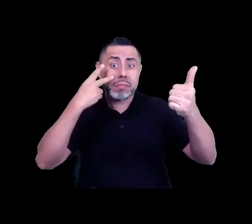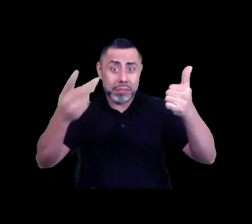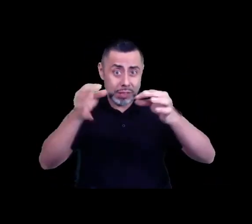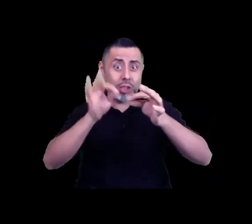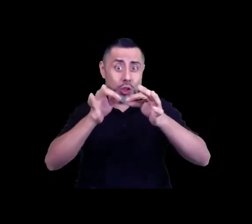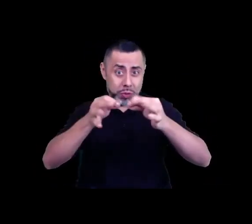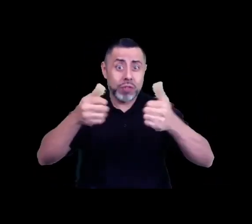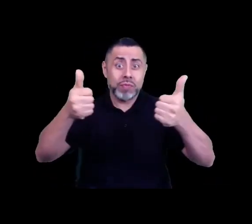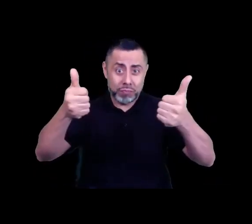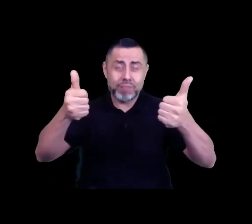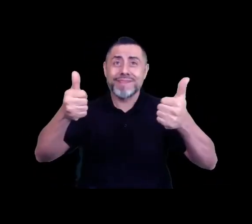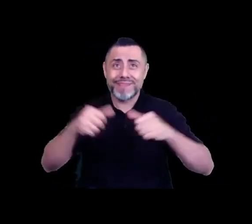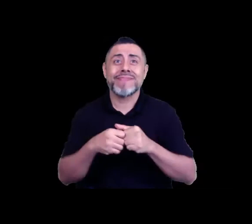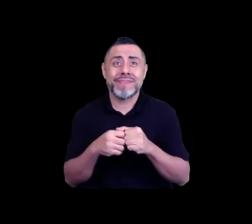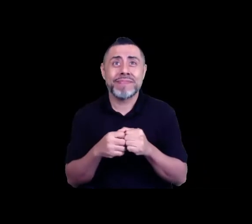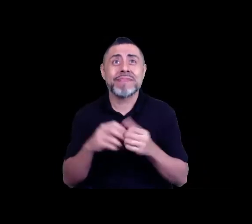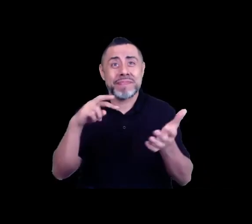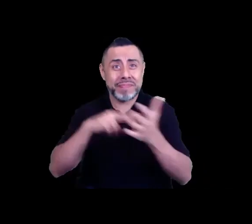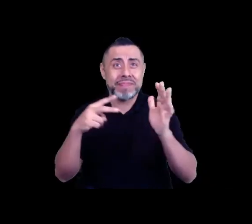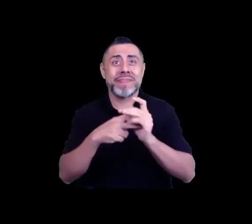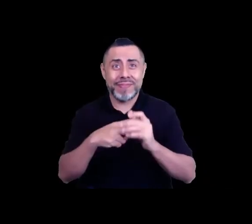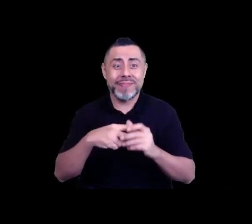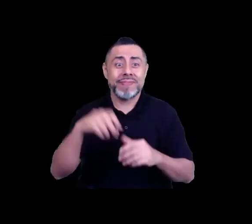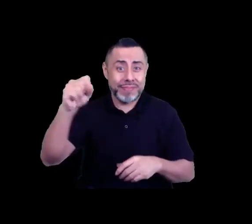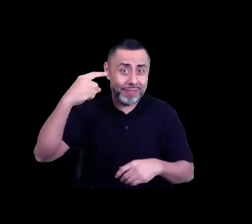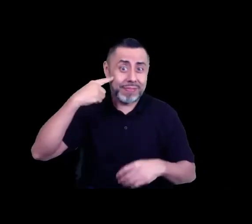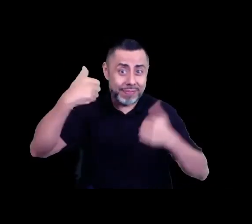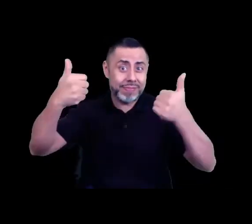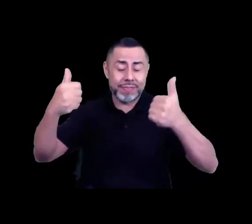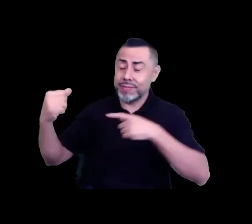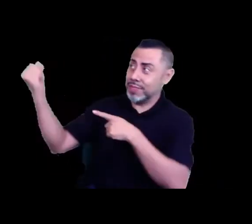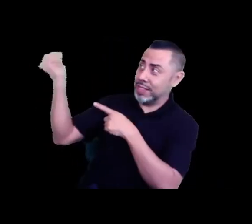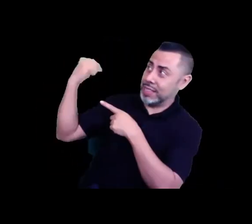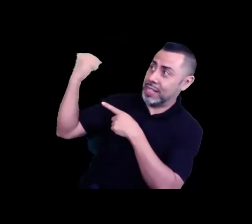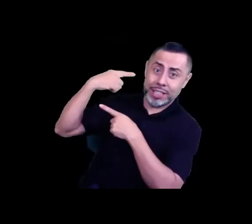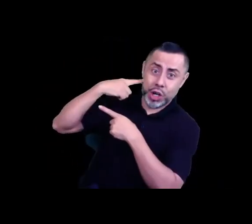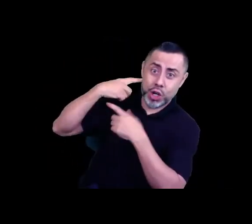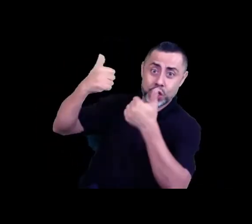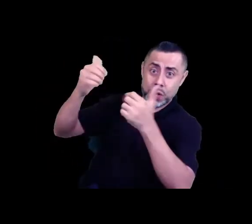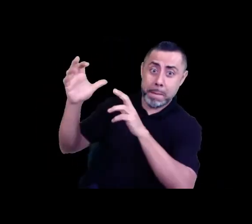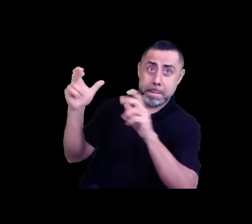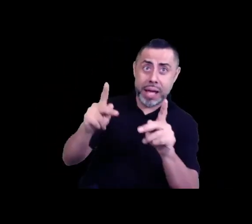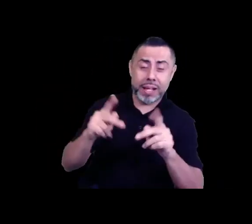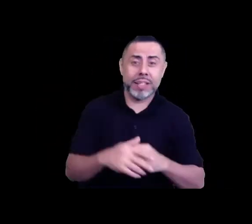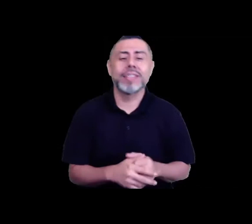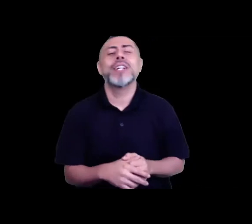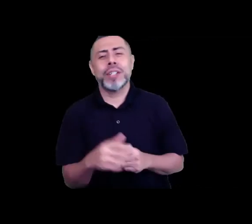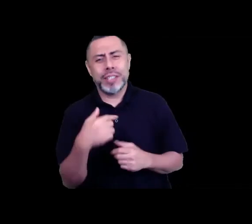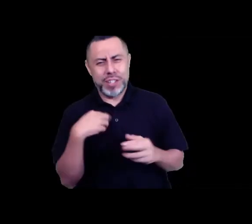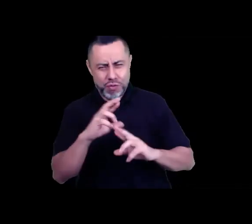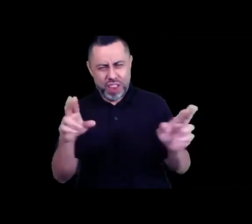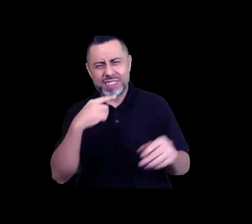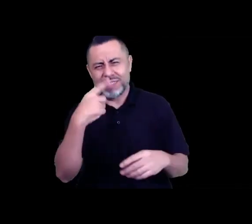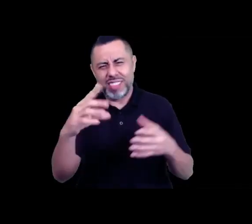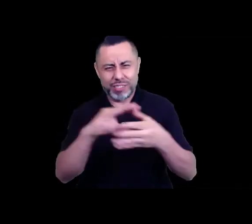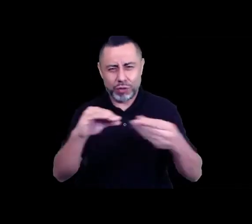going as soon as, can you hear me now? Yes, we're good. You're back in. I was going to tell you this story that happened